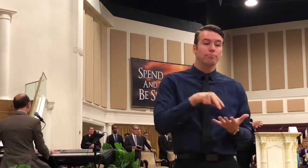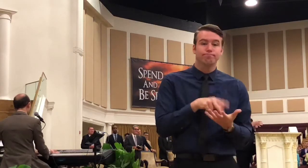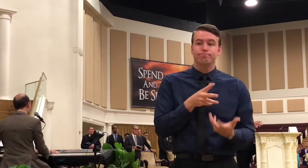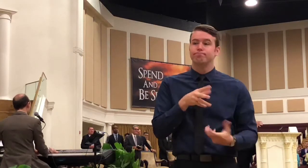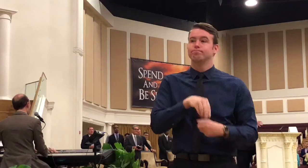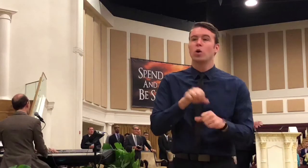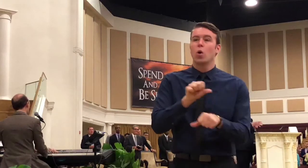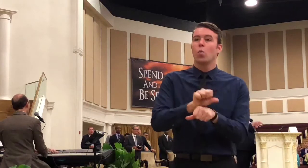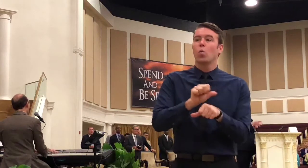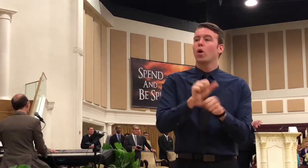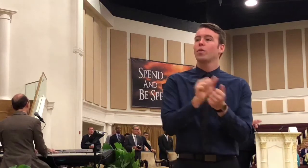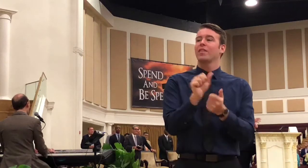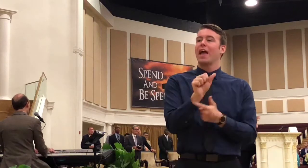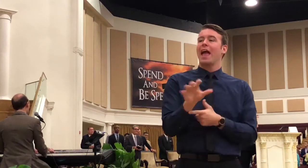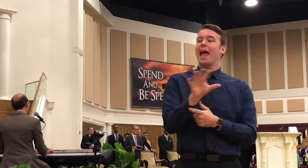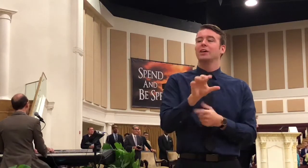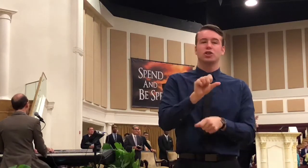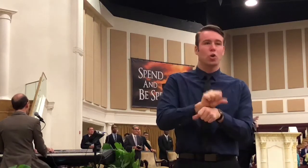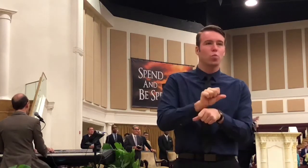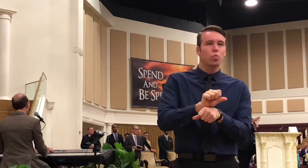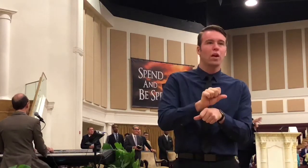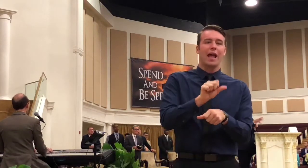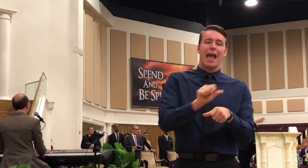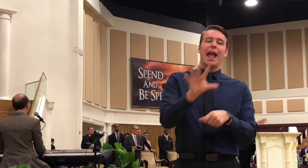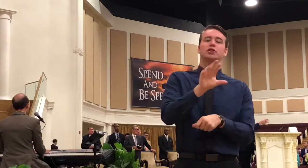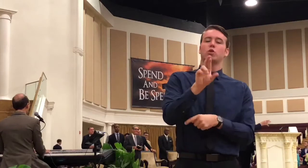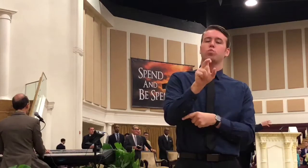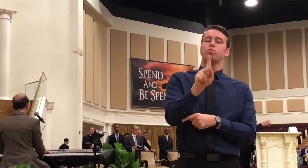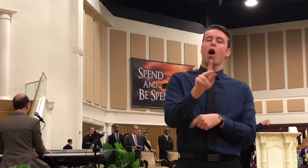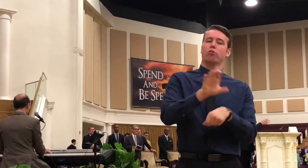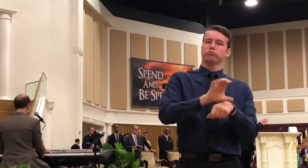with Asia Rock, and